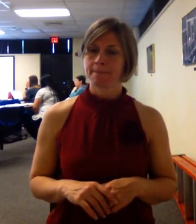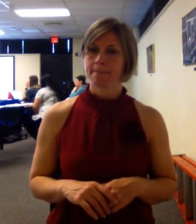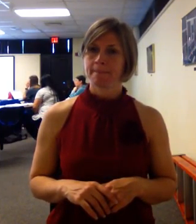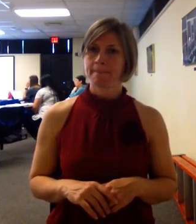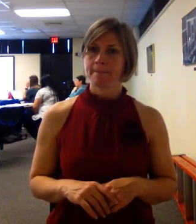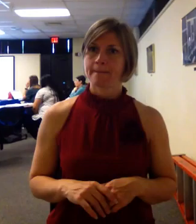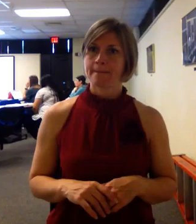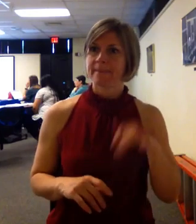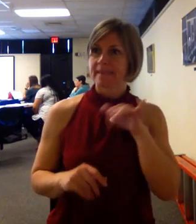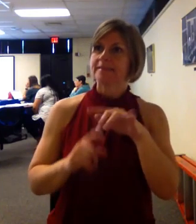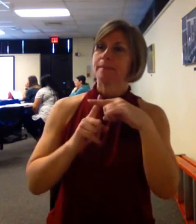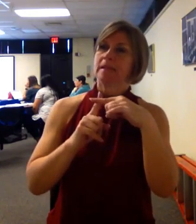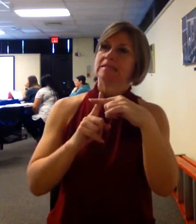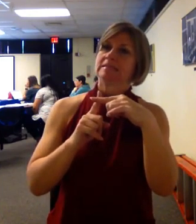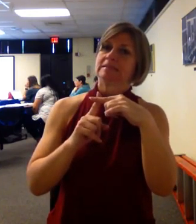Yeah, that's a plus sign between the parentheses.